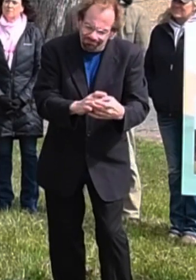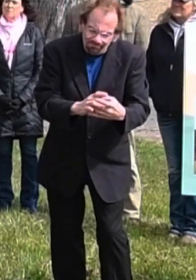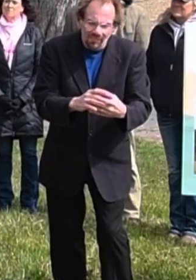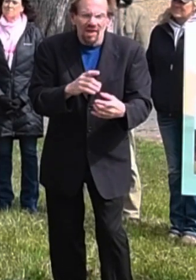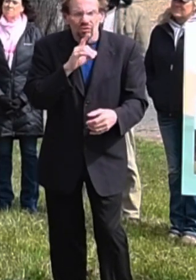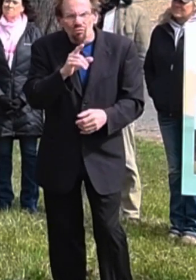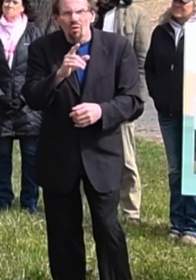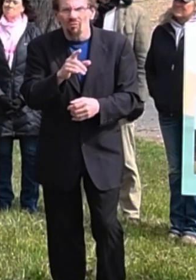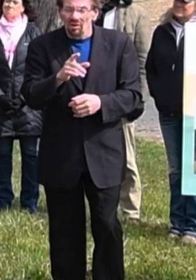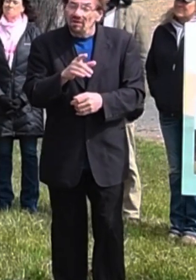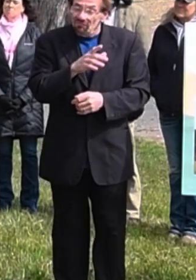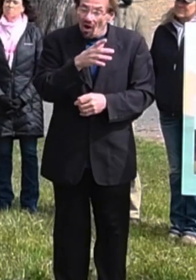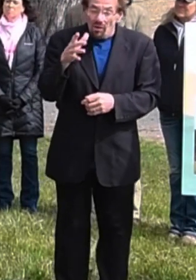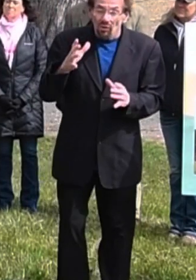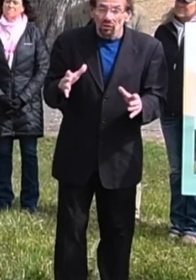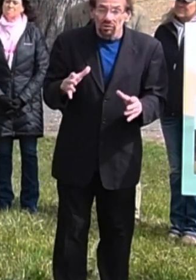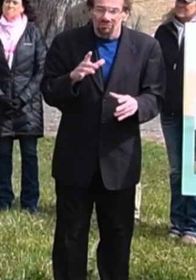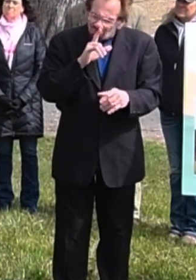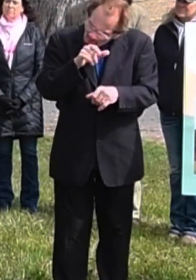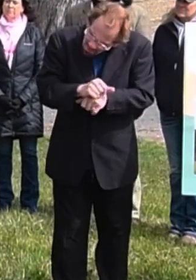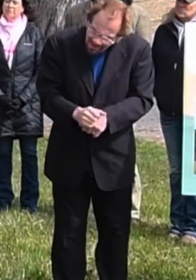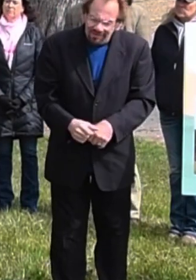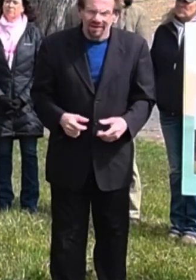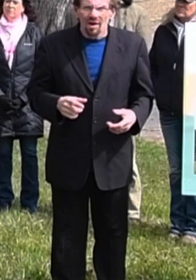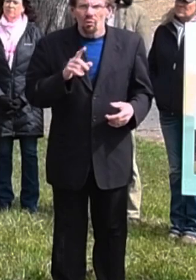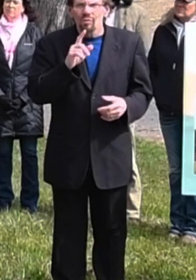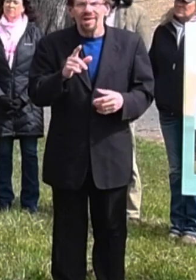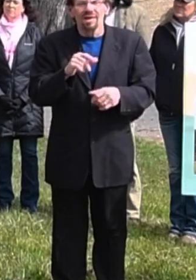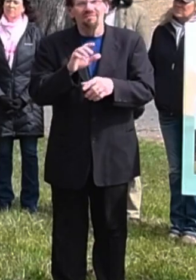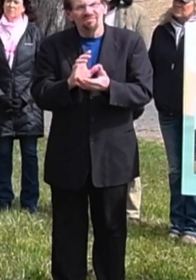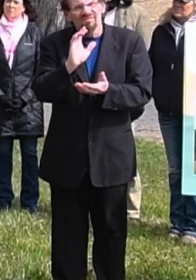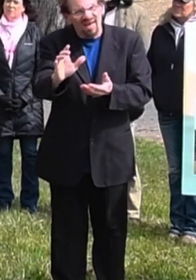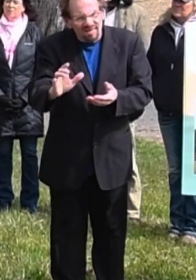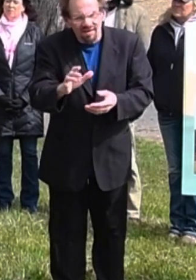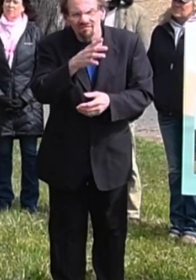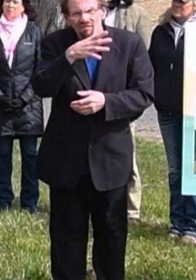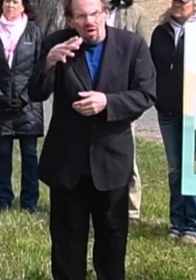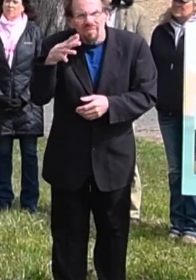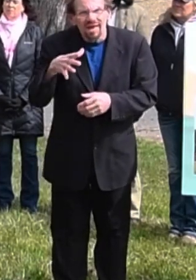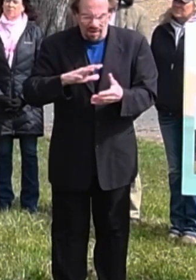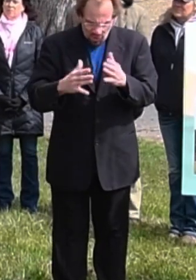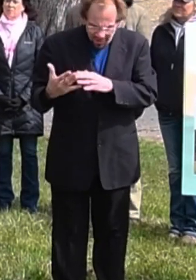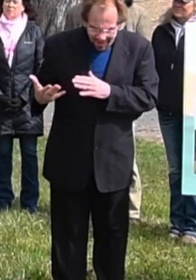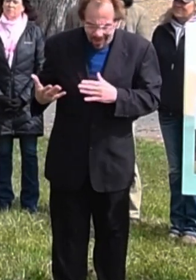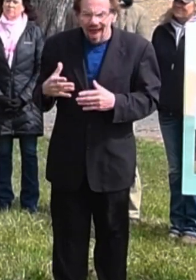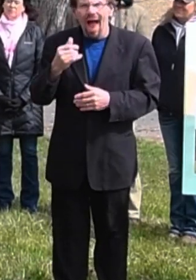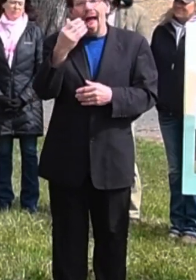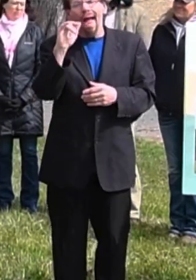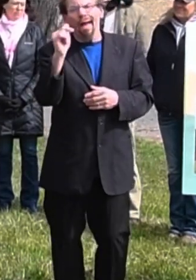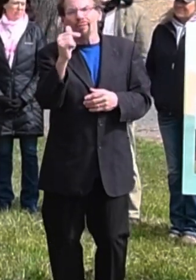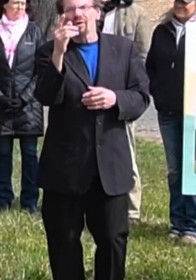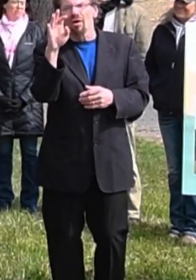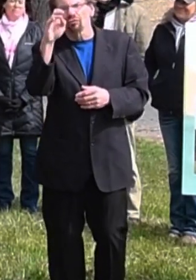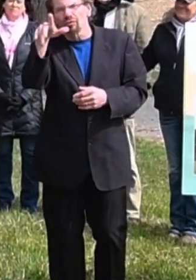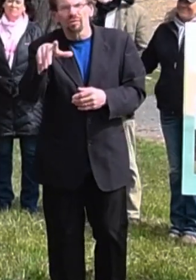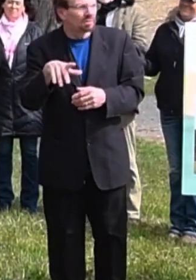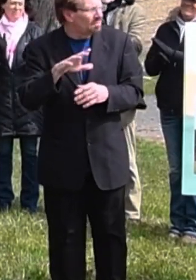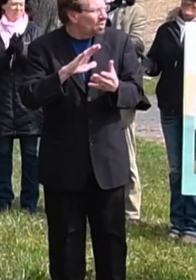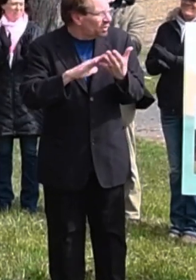this Western Howard County agriculture community and just the overall community. So thank you all for being